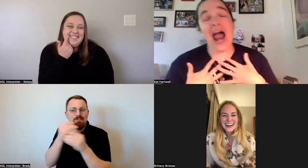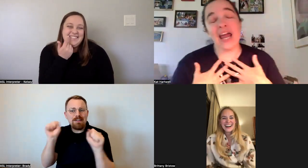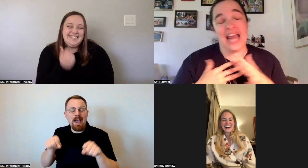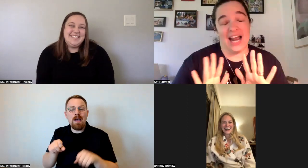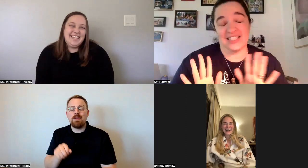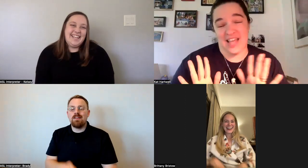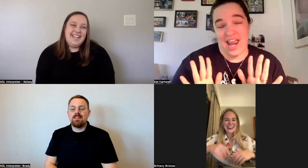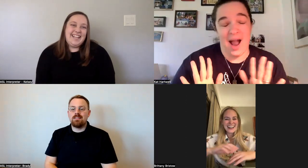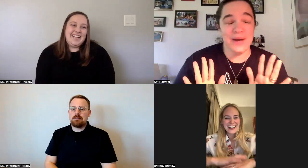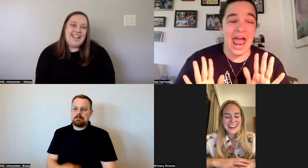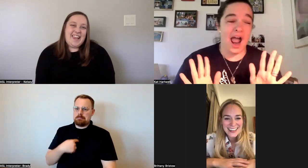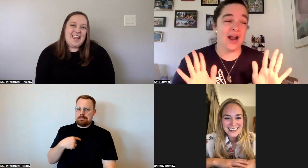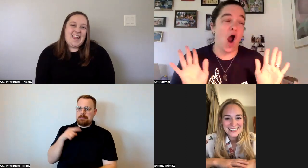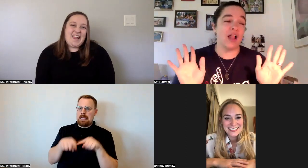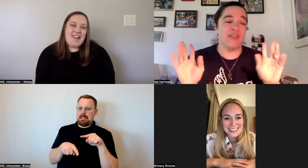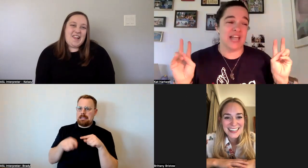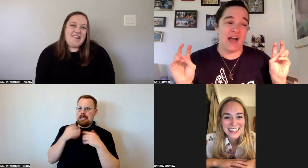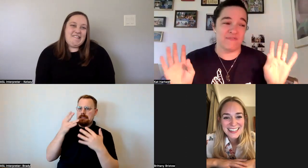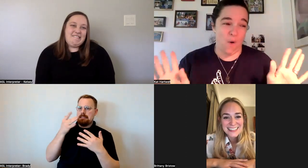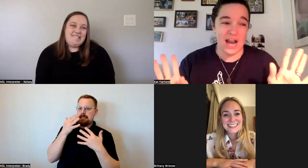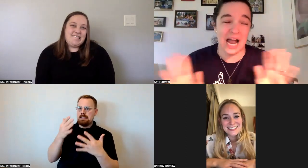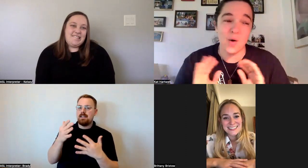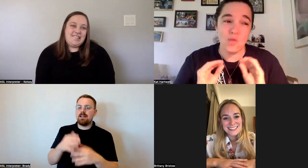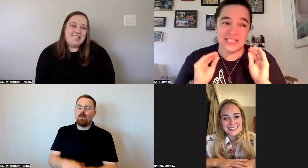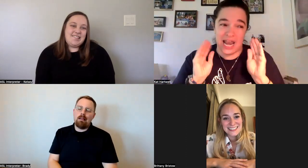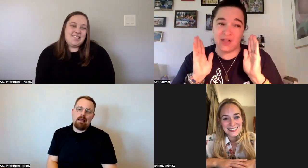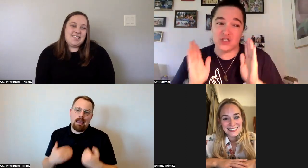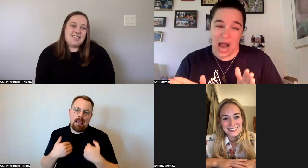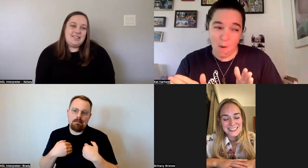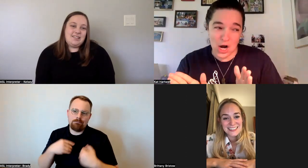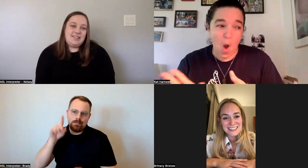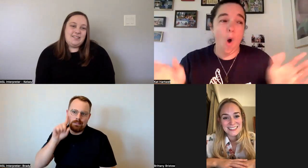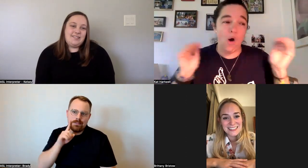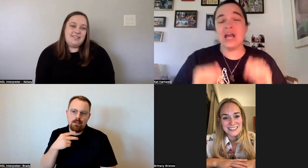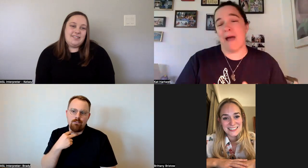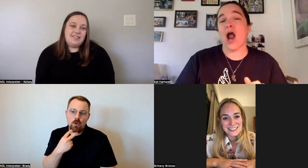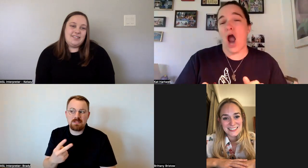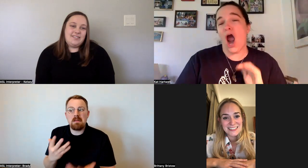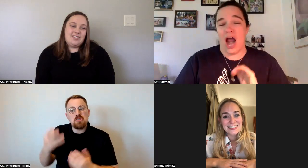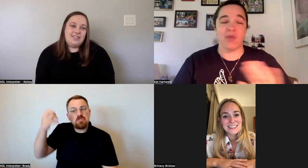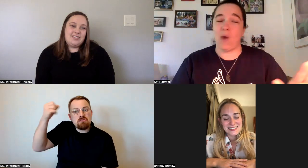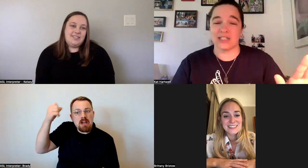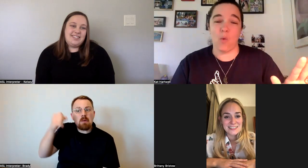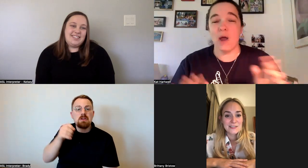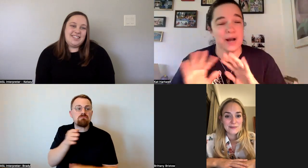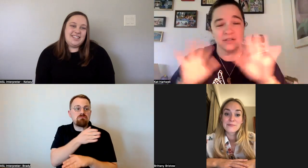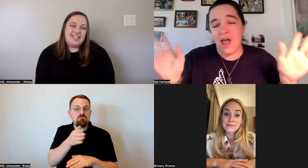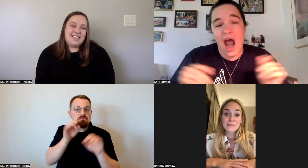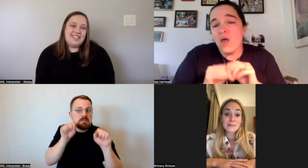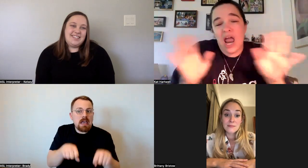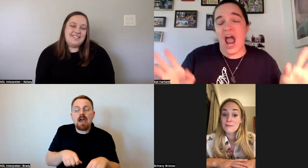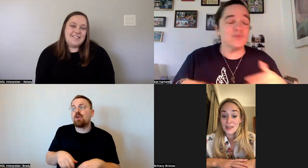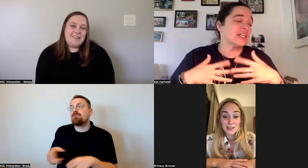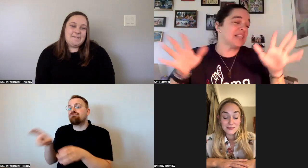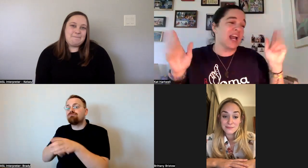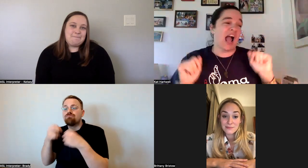But I can't sing. I mean, I call it at that point. I only sing in the shower or in my car on the way to work because